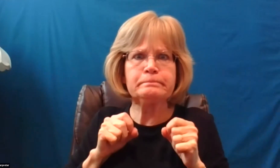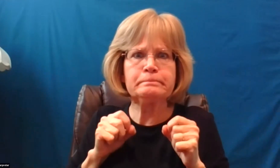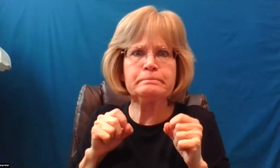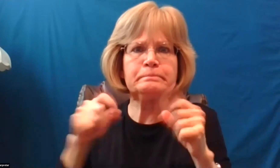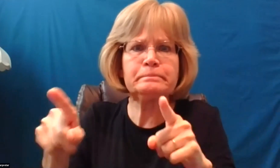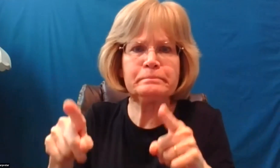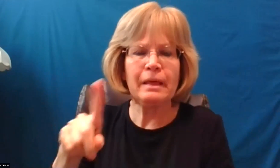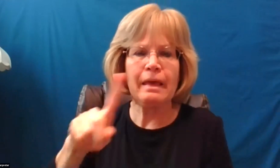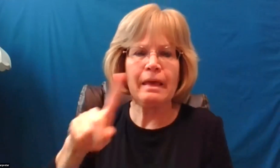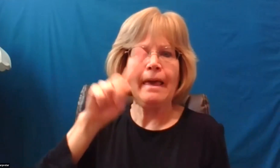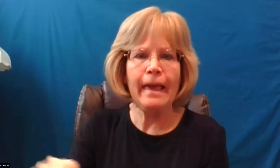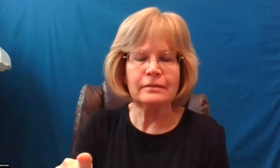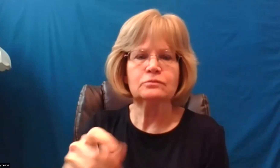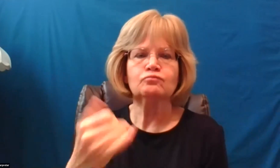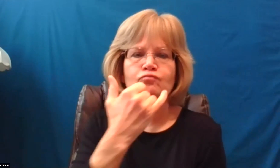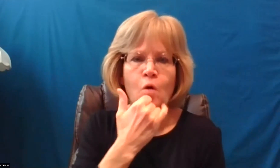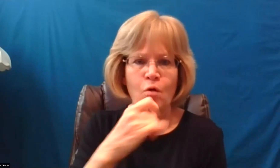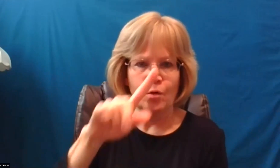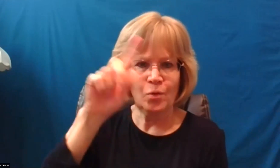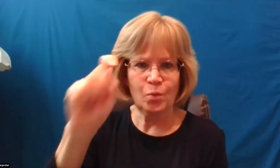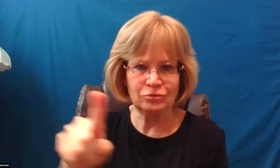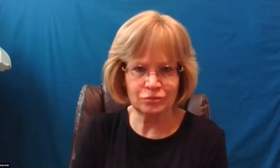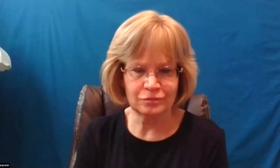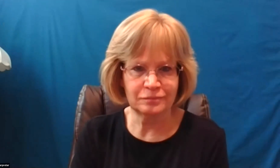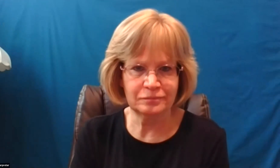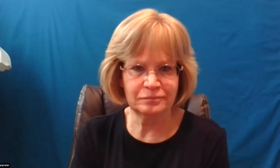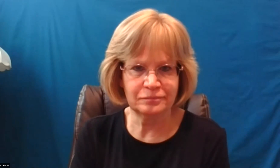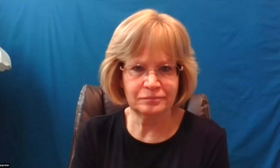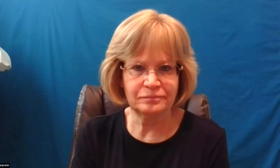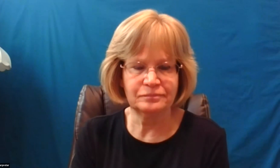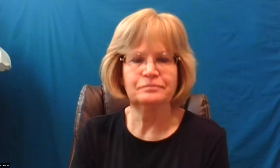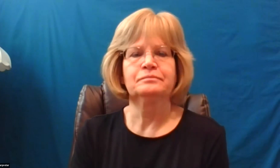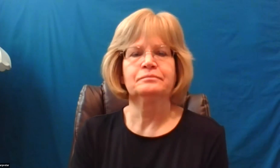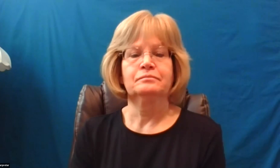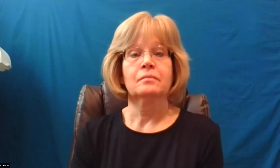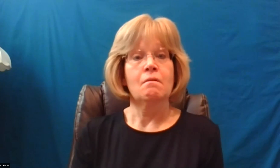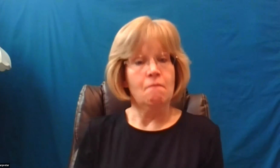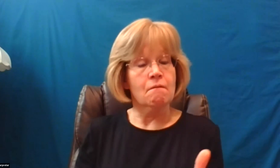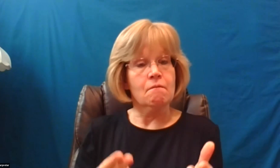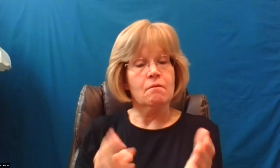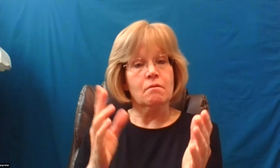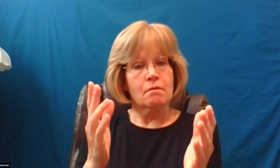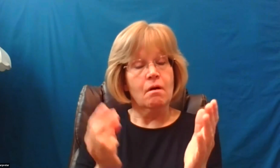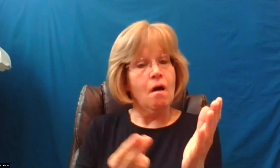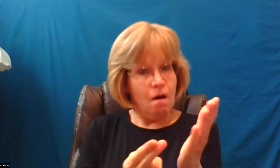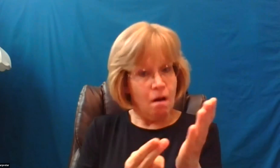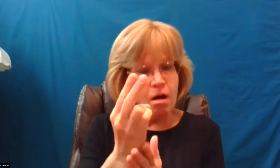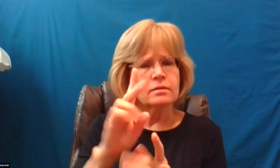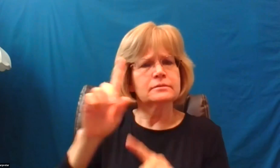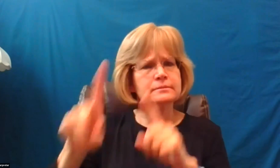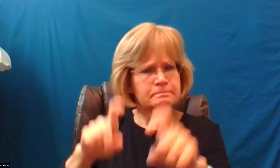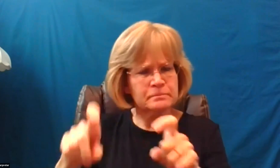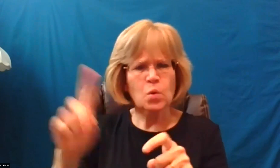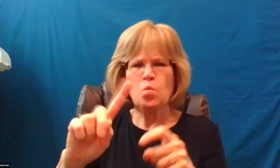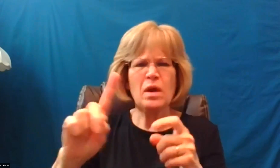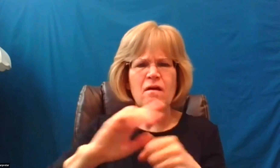the wrong questions. Now, I certainly endorse an honest inquiry into the virus origins in